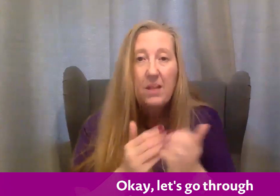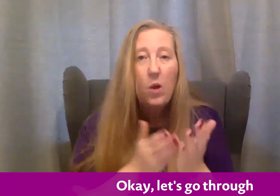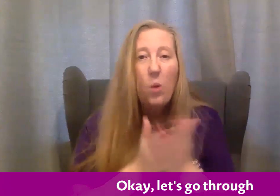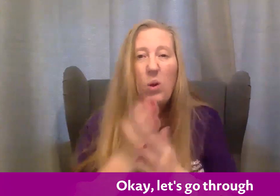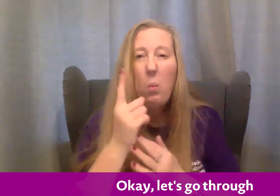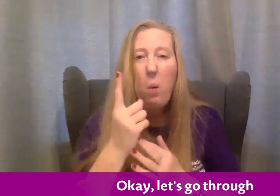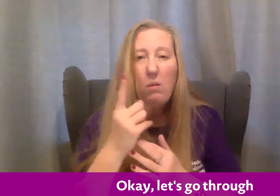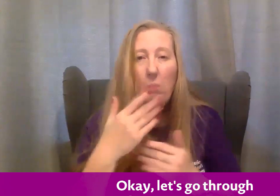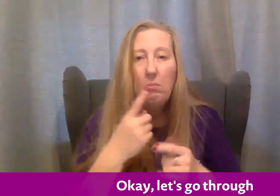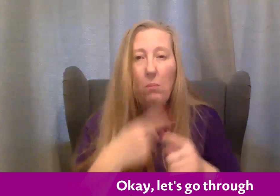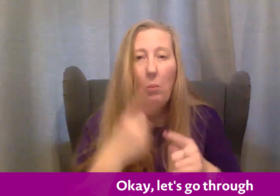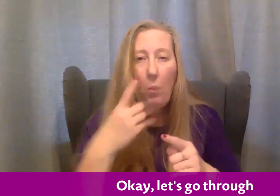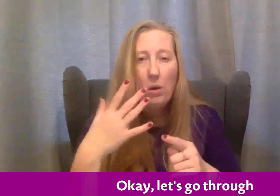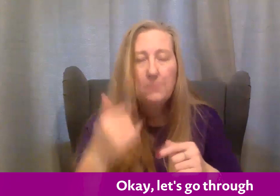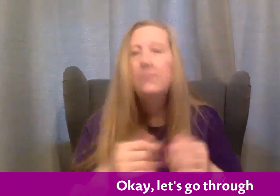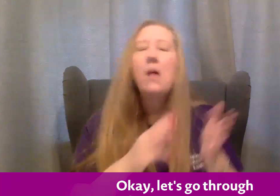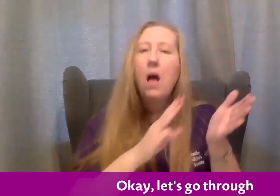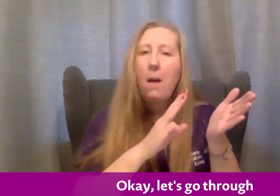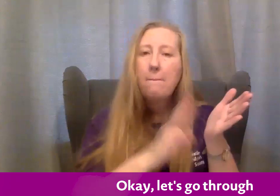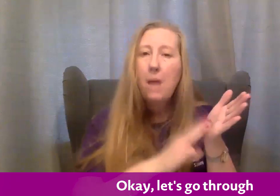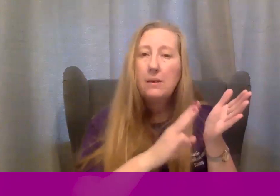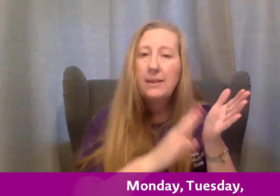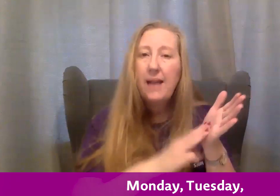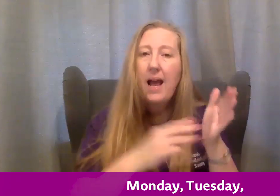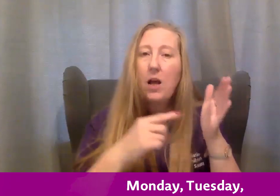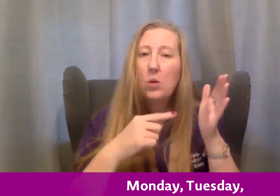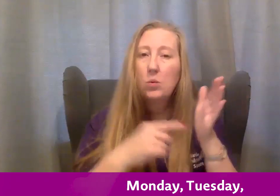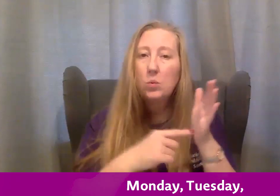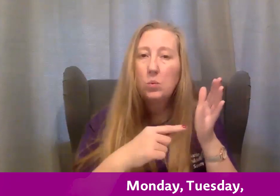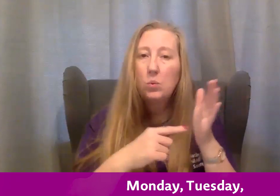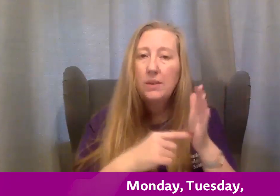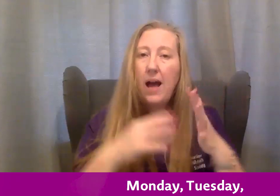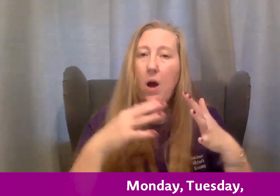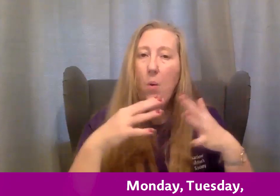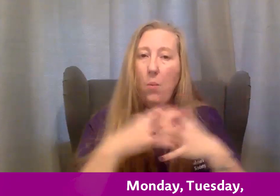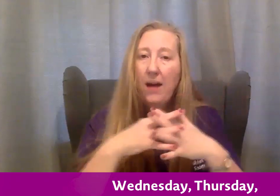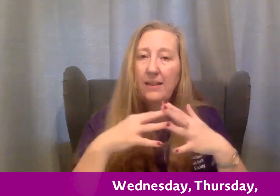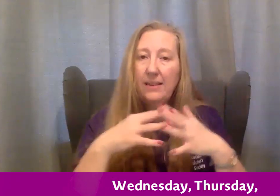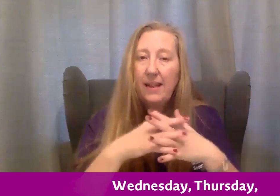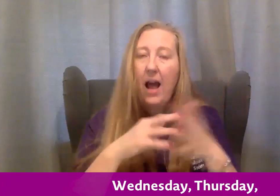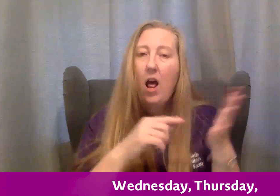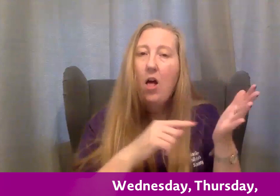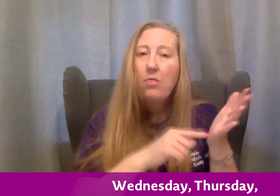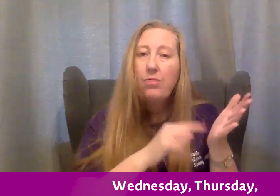okay let's go through that one more time monday tuesday wednesday